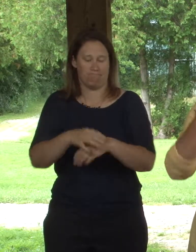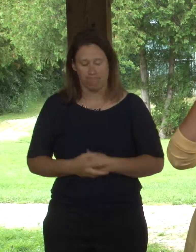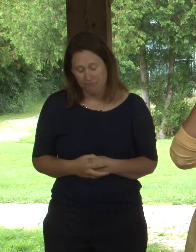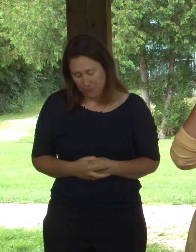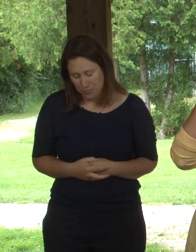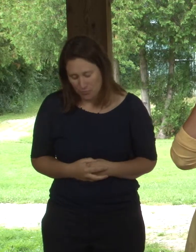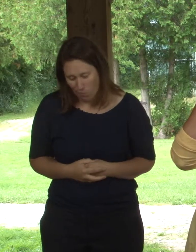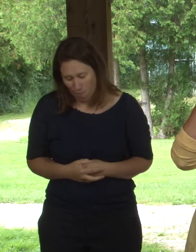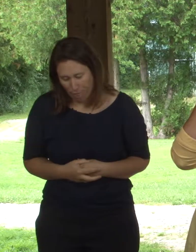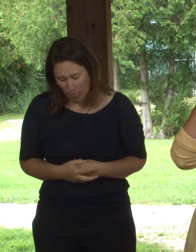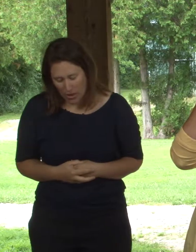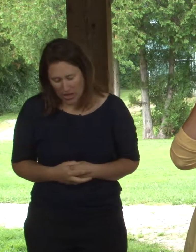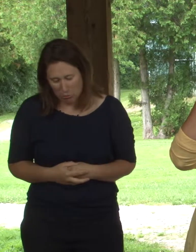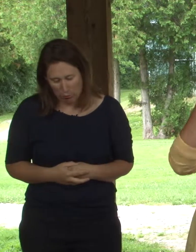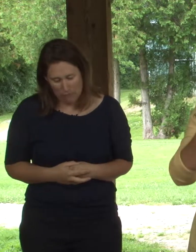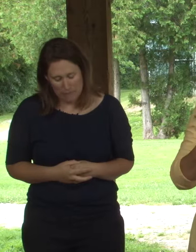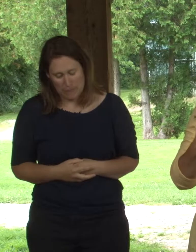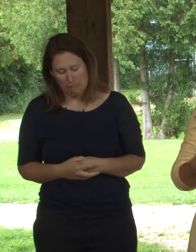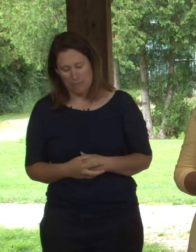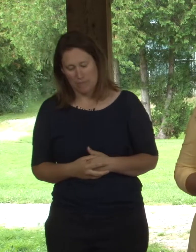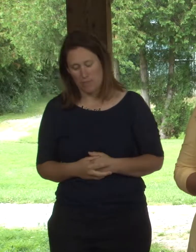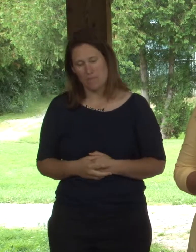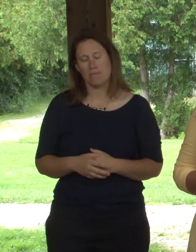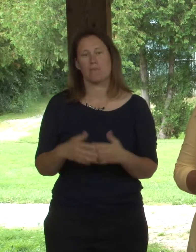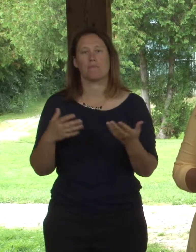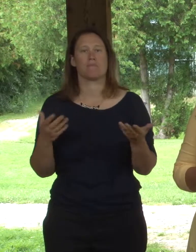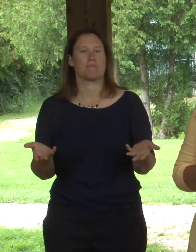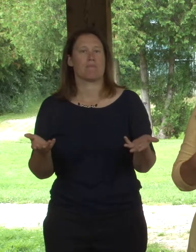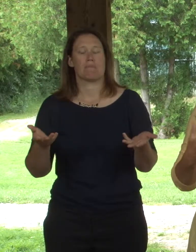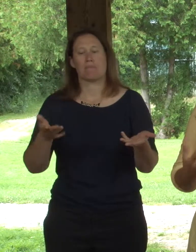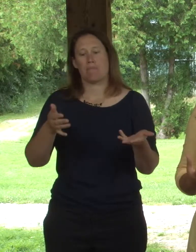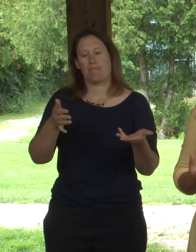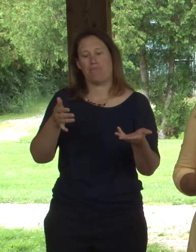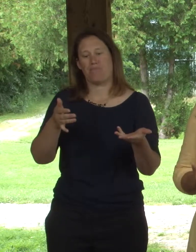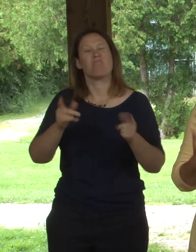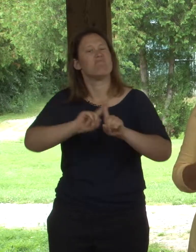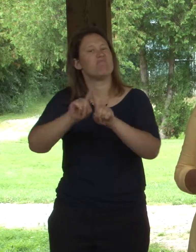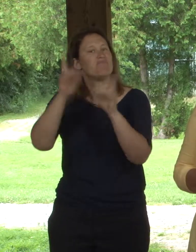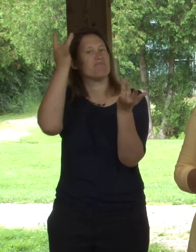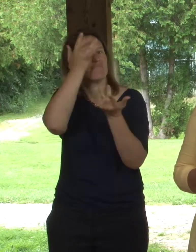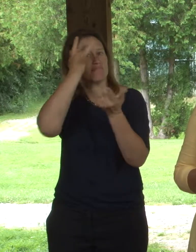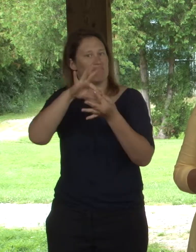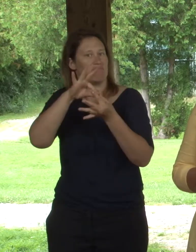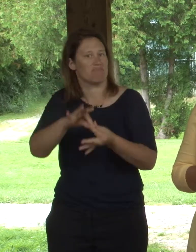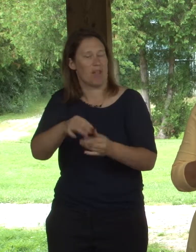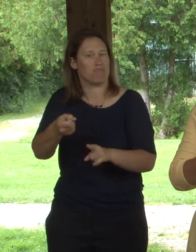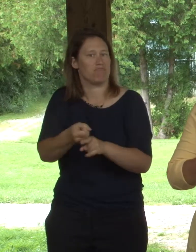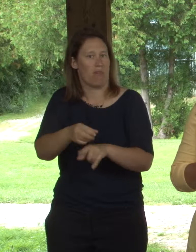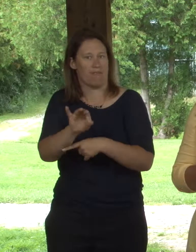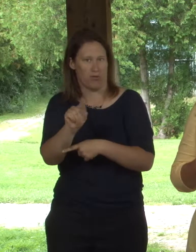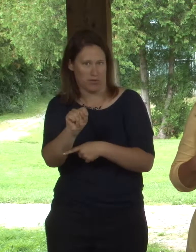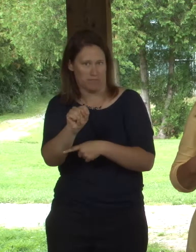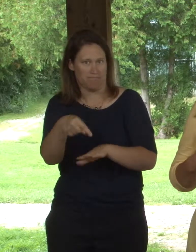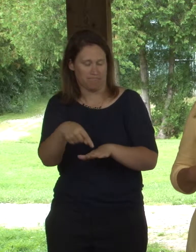If we talk a little bit about some of the conditions that we can have that are related to